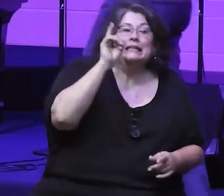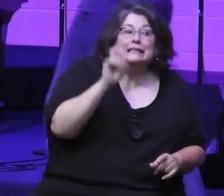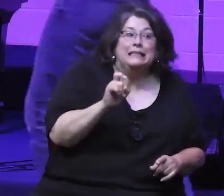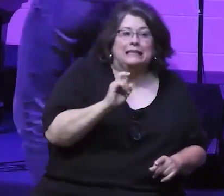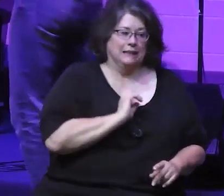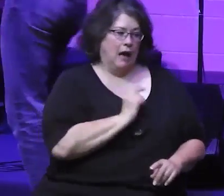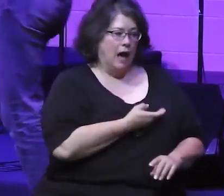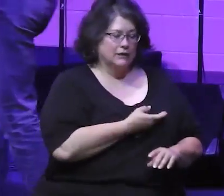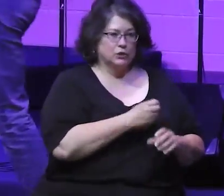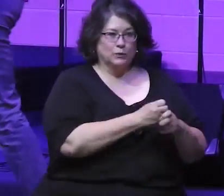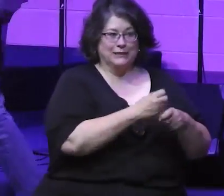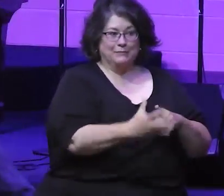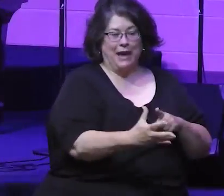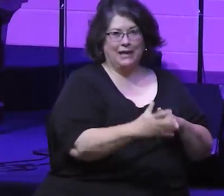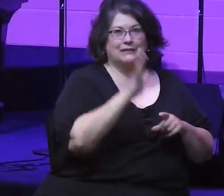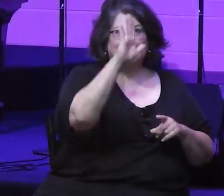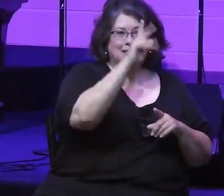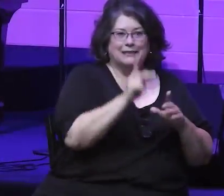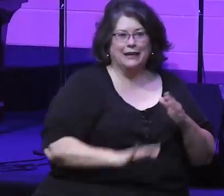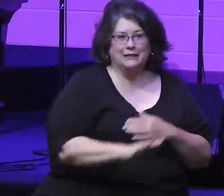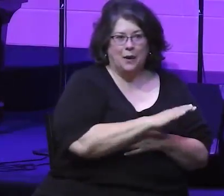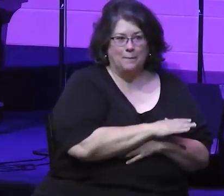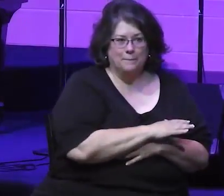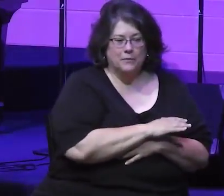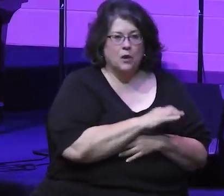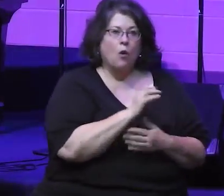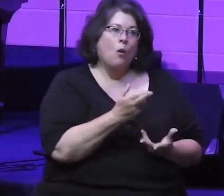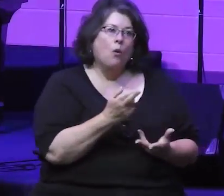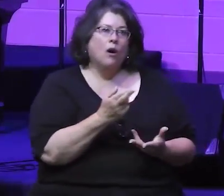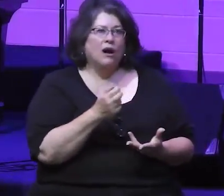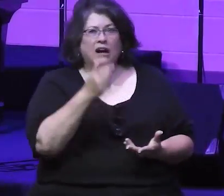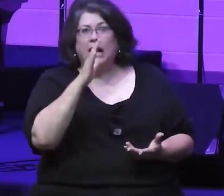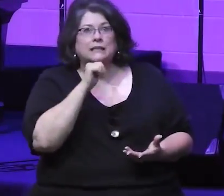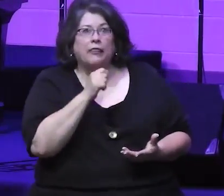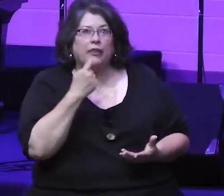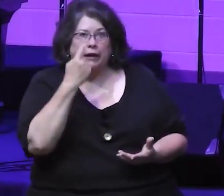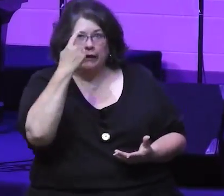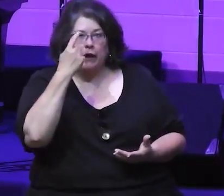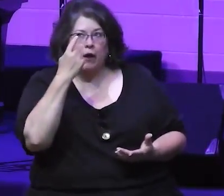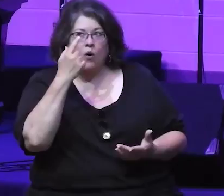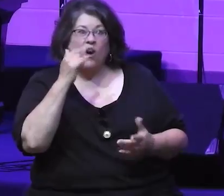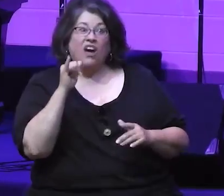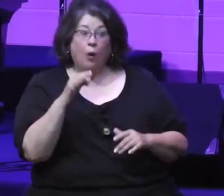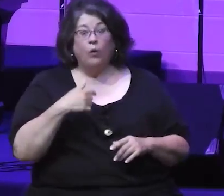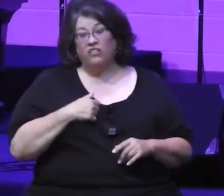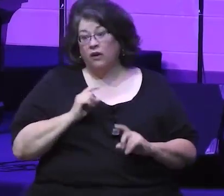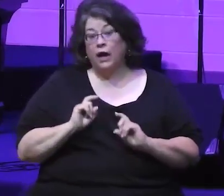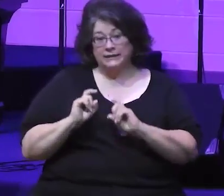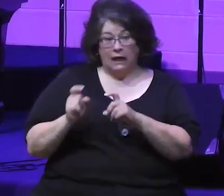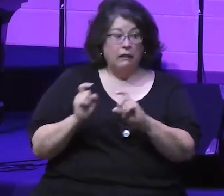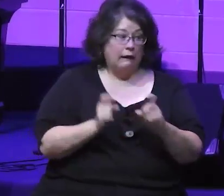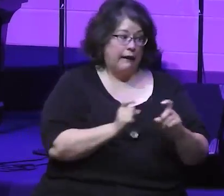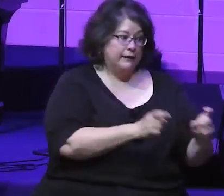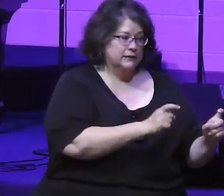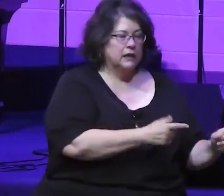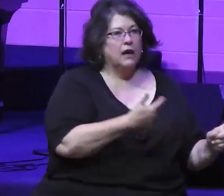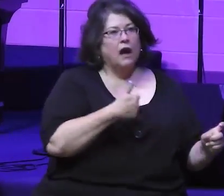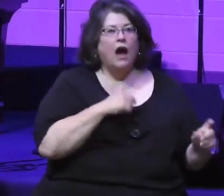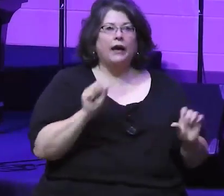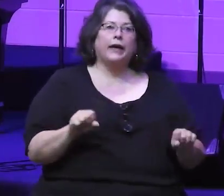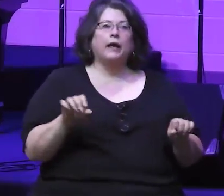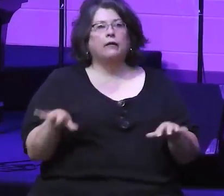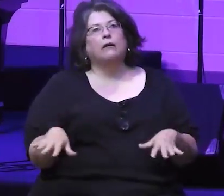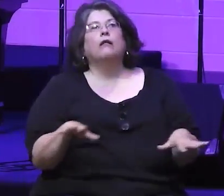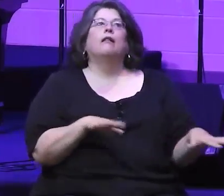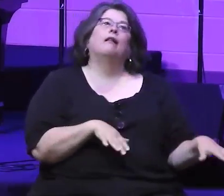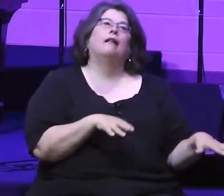Oh, God thinks, yes, but if I just delegate, then I won't have so much to do because I'm a finite and limited being.